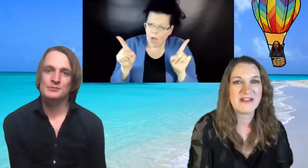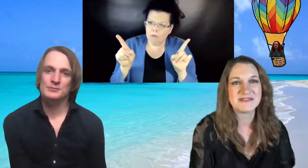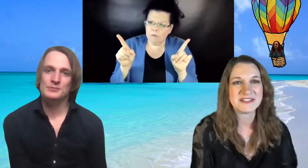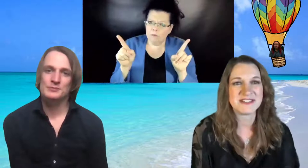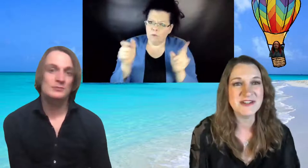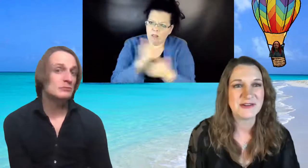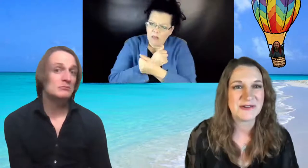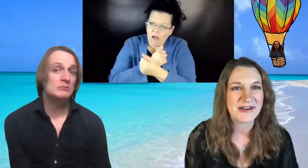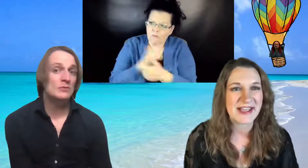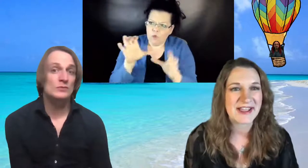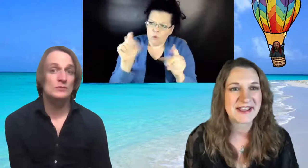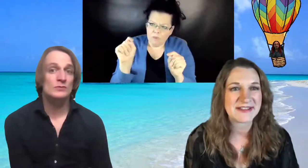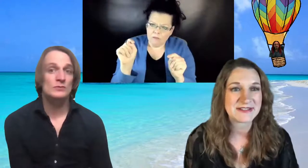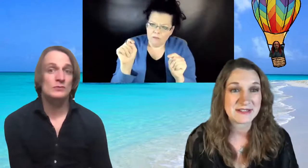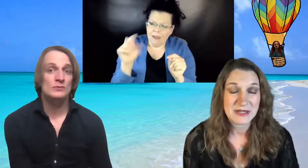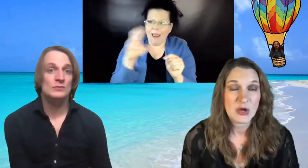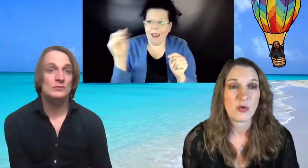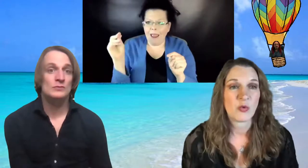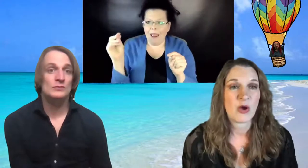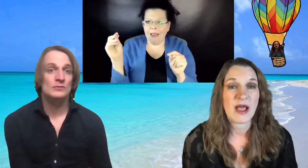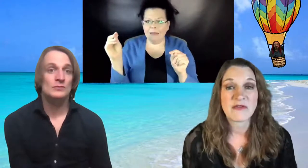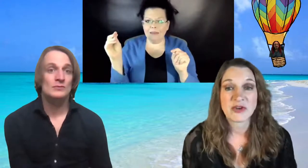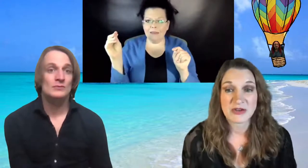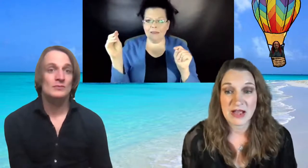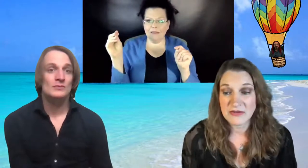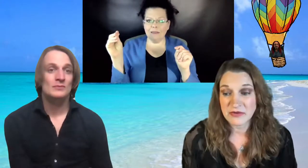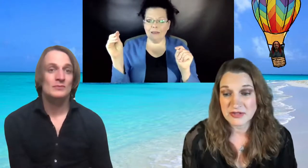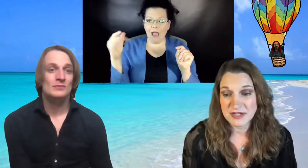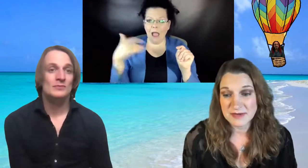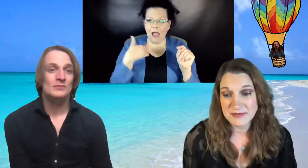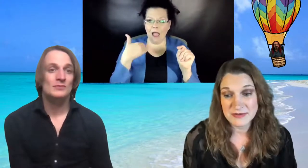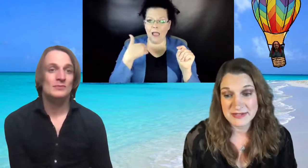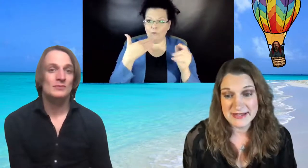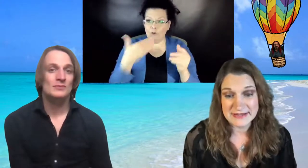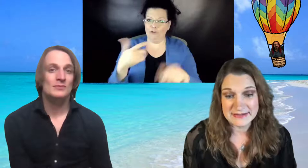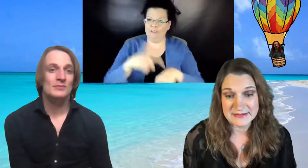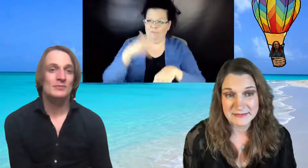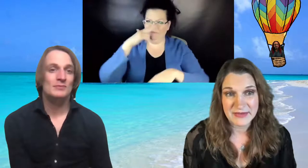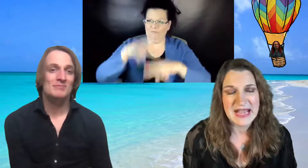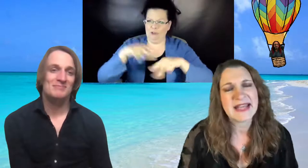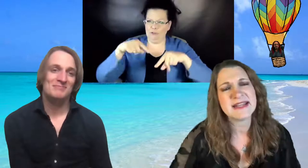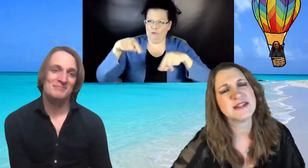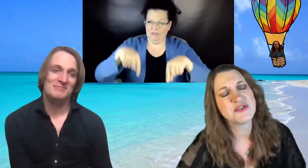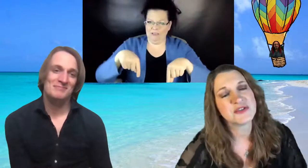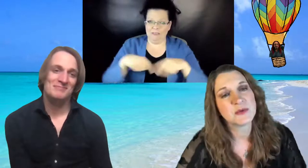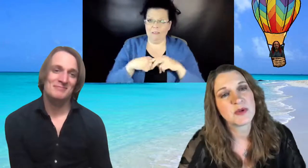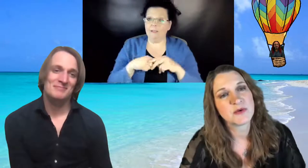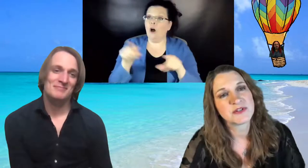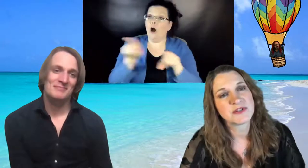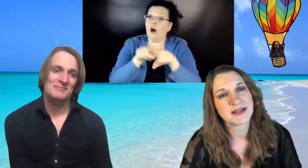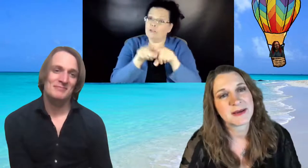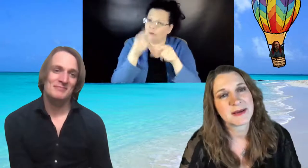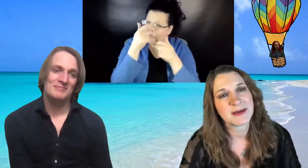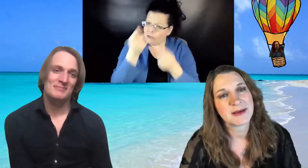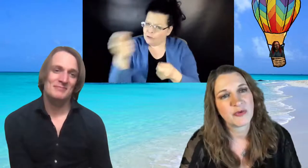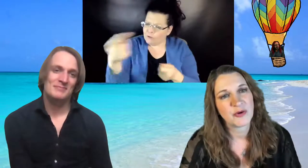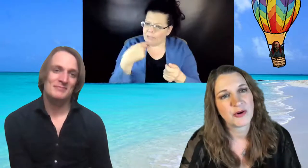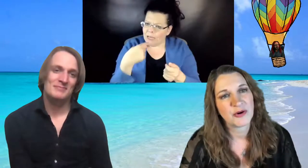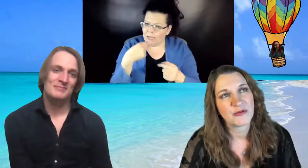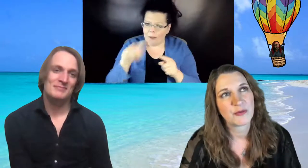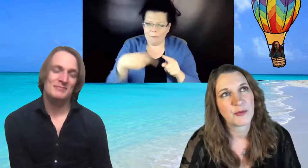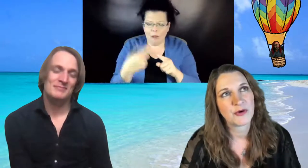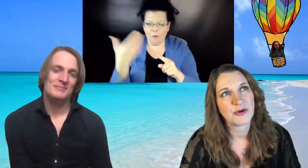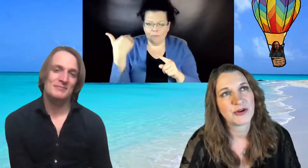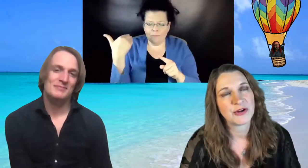we love to do. And I have a good time doing this. And it's interesting what you were talking about